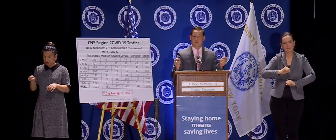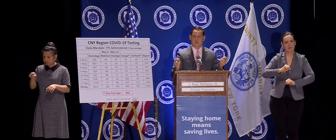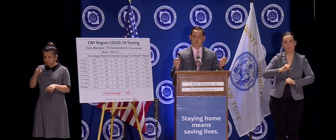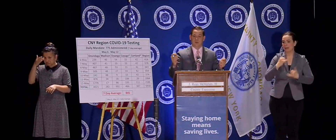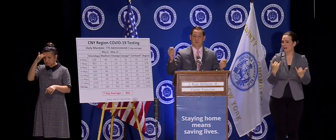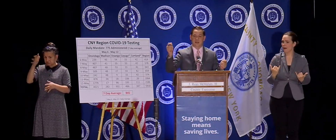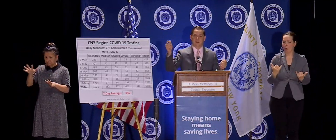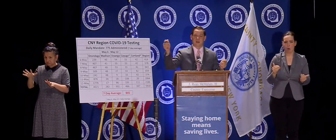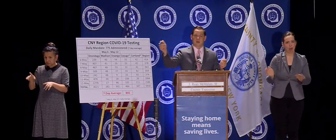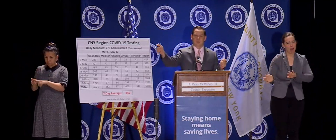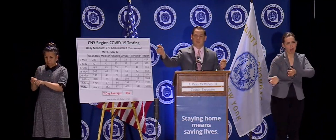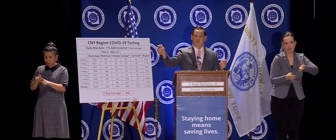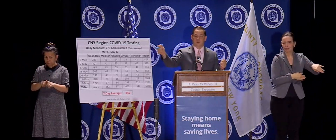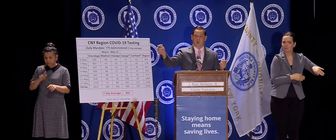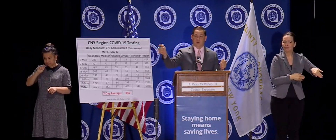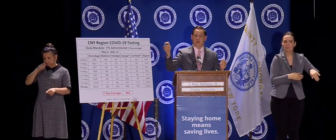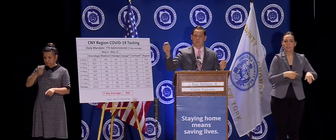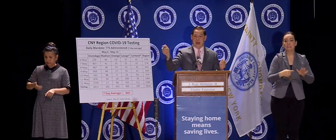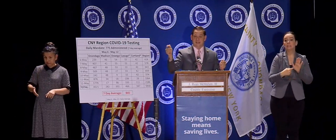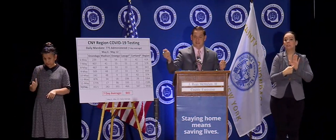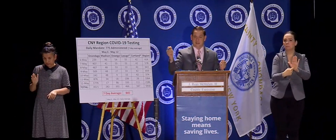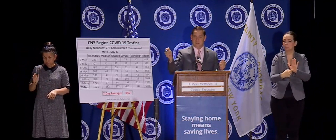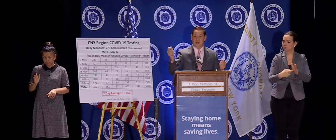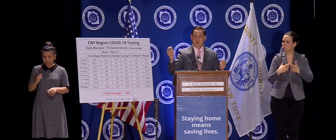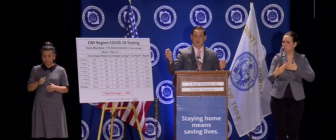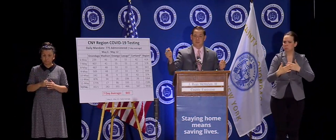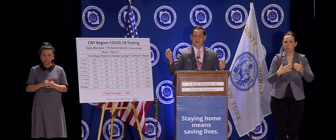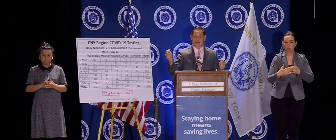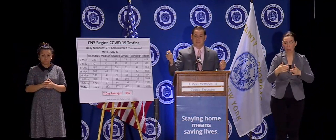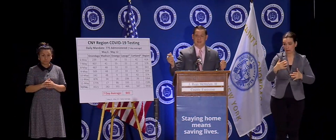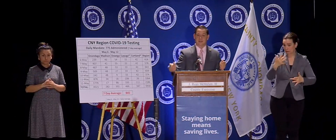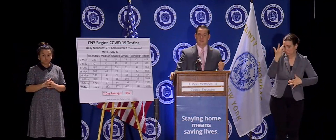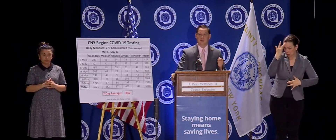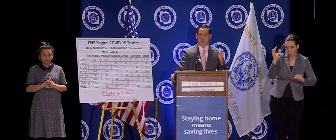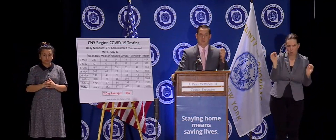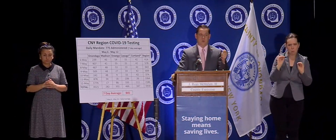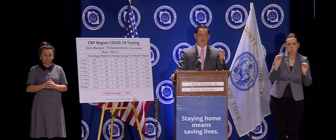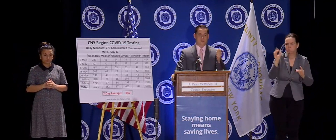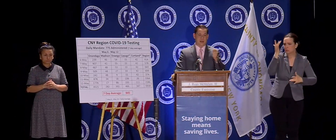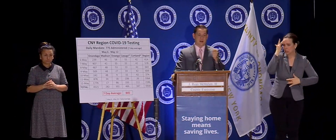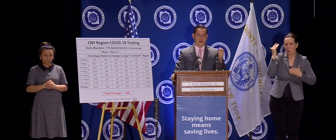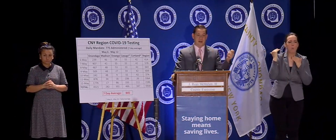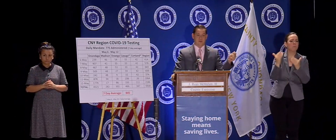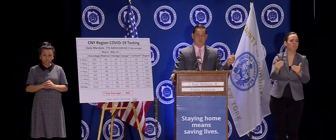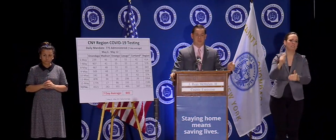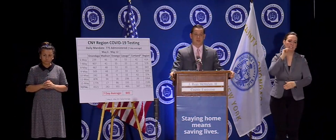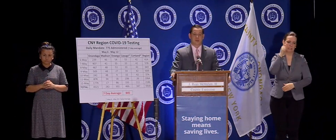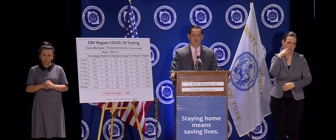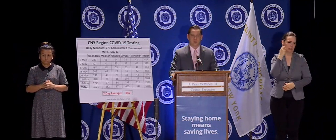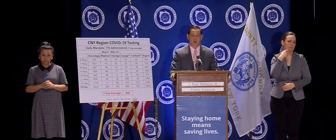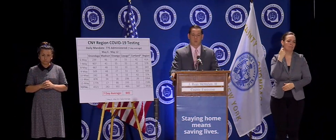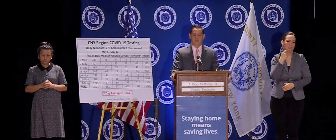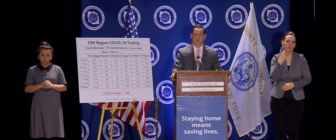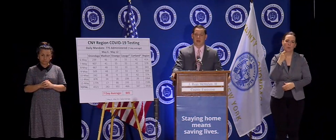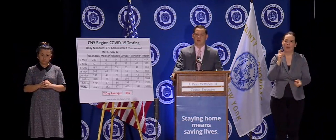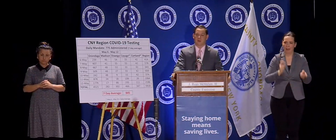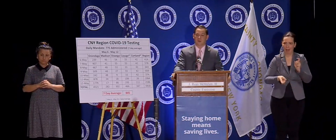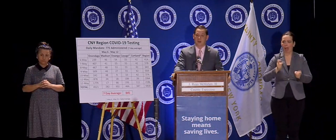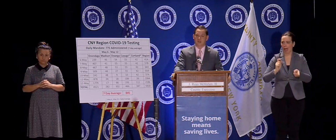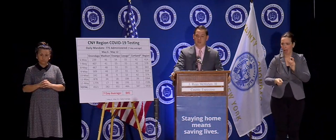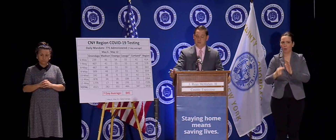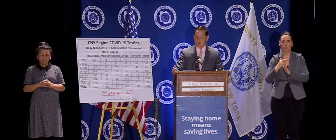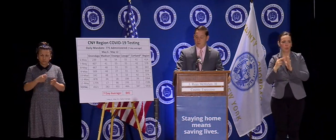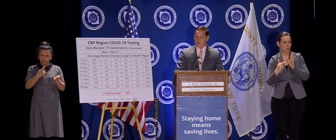two different things. One said moving forward, capacity to meet that testing, and one said average. So once we